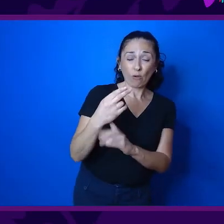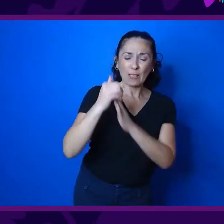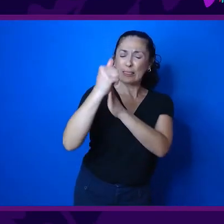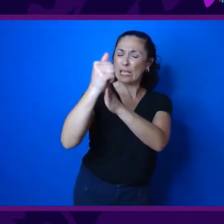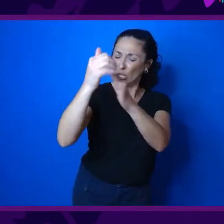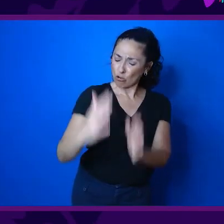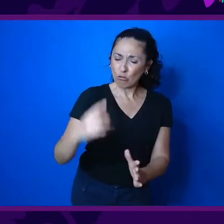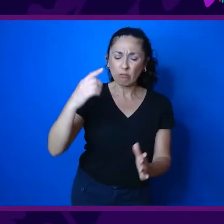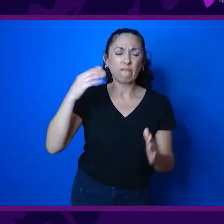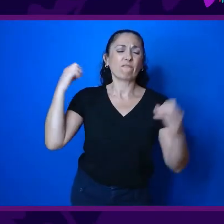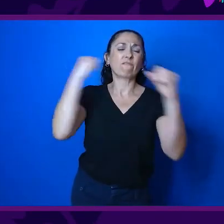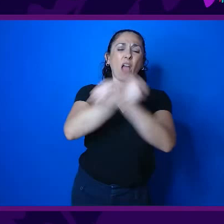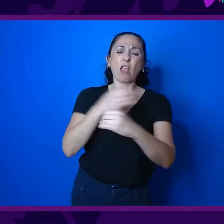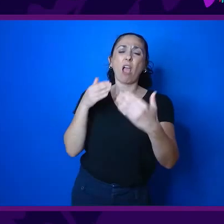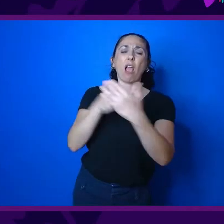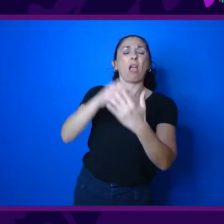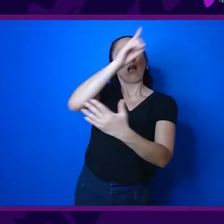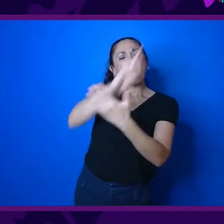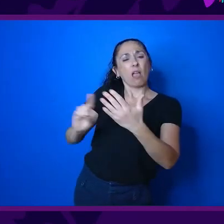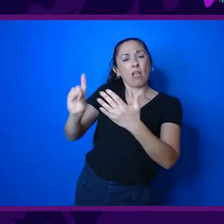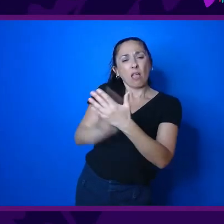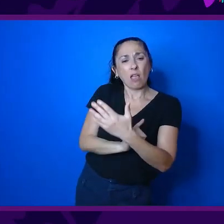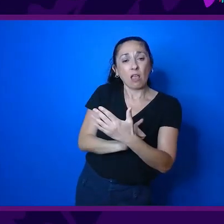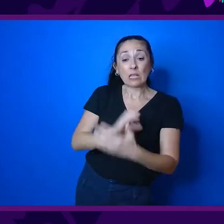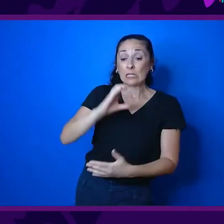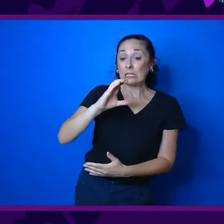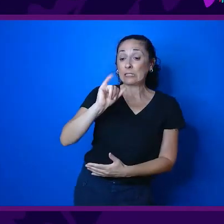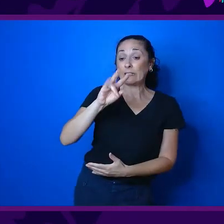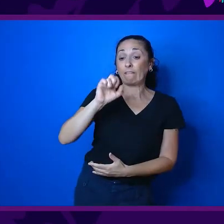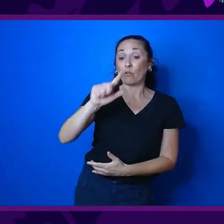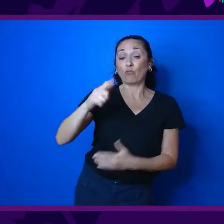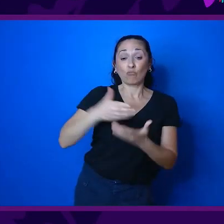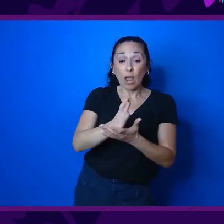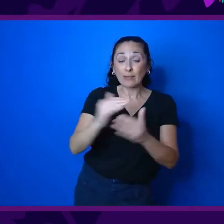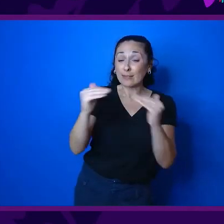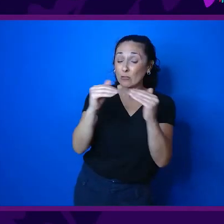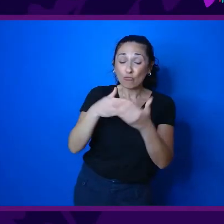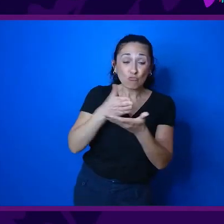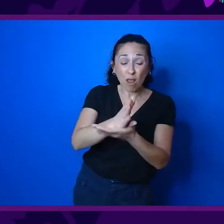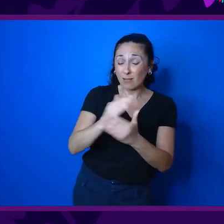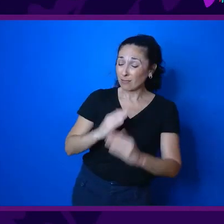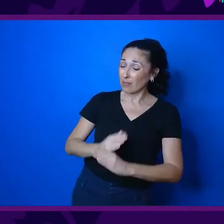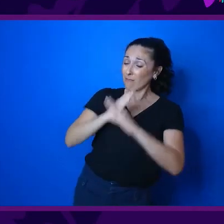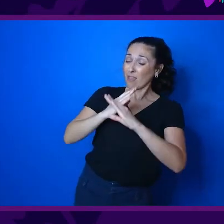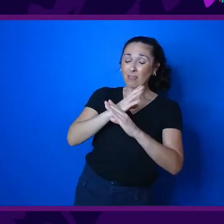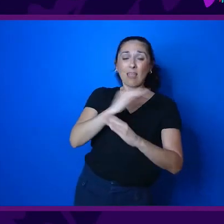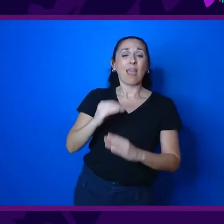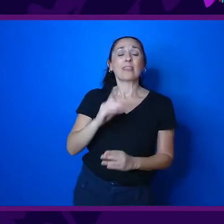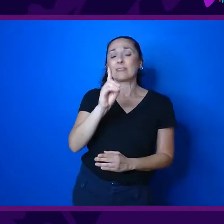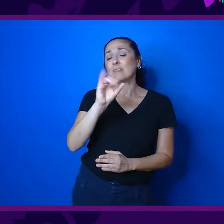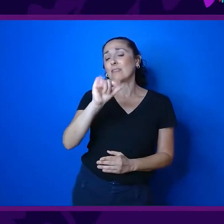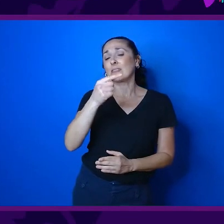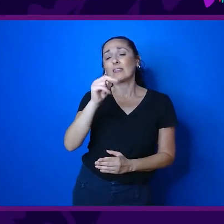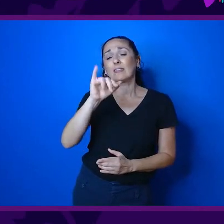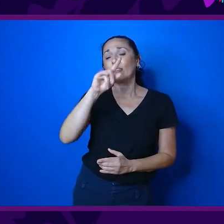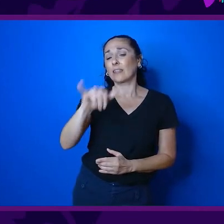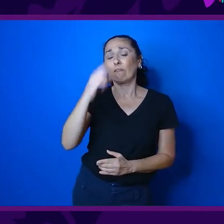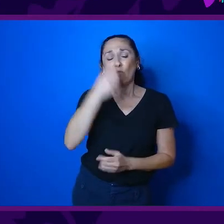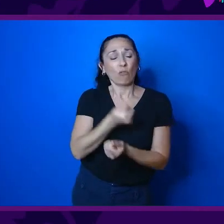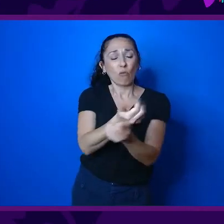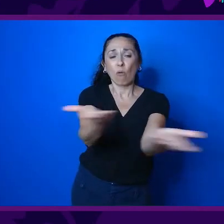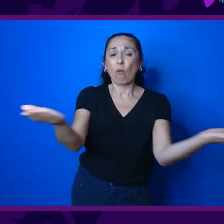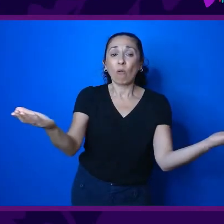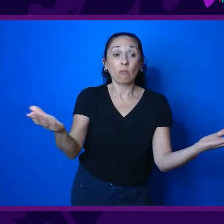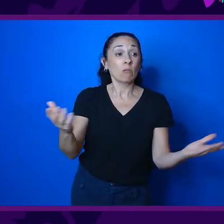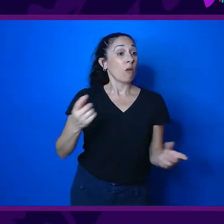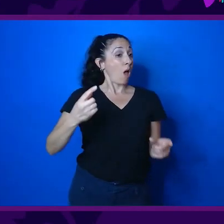a defender of civil rights, equal rights, and dignity for all. But we knew it was only appropriate